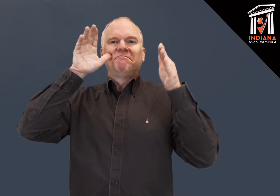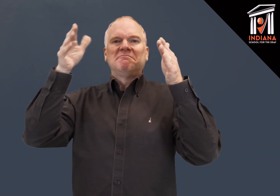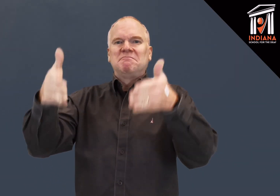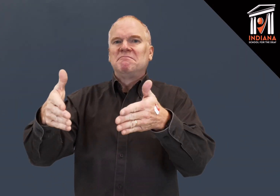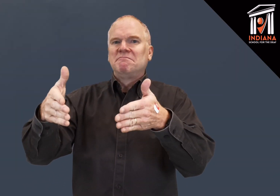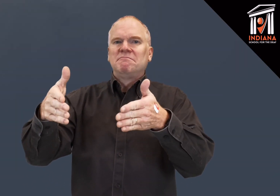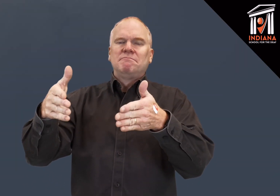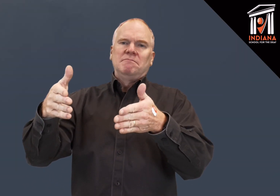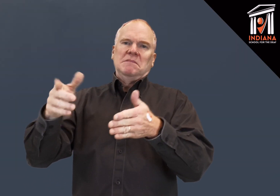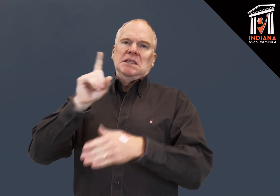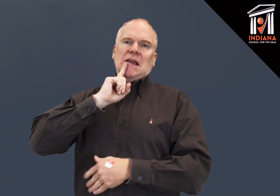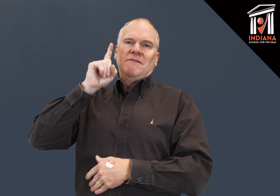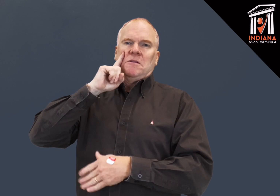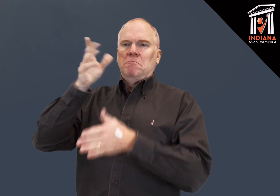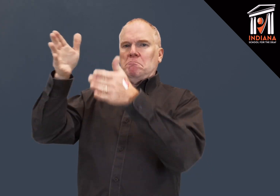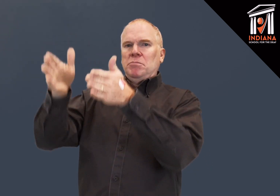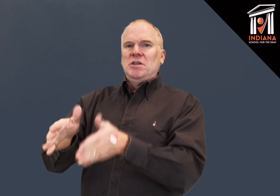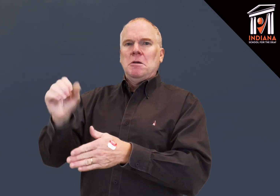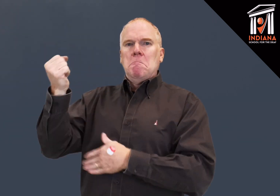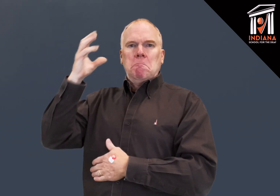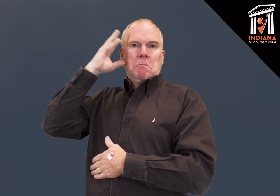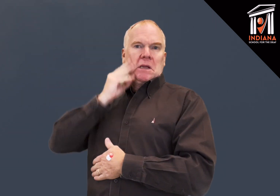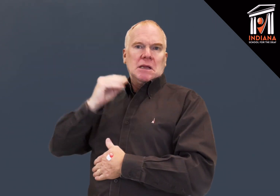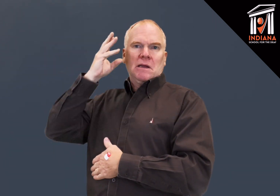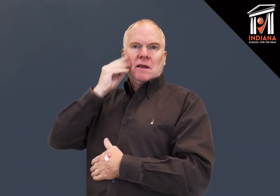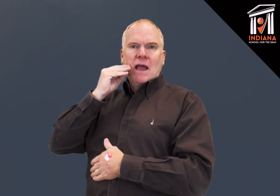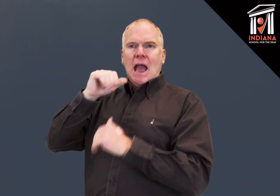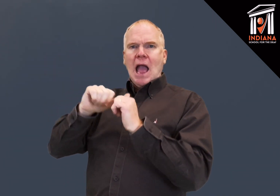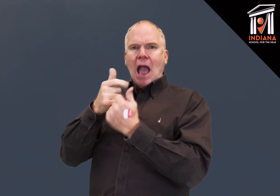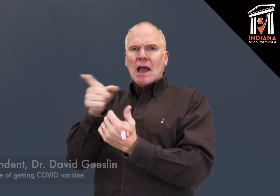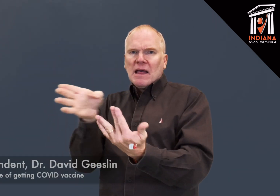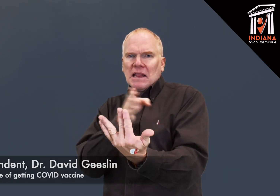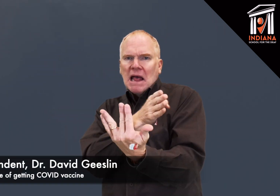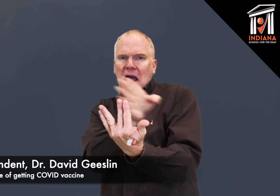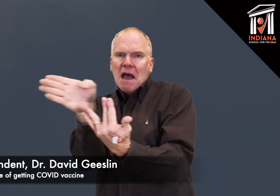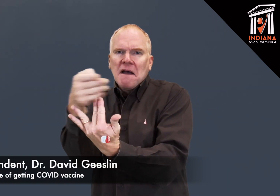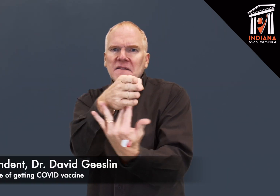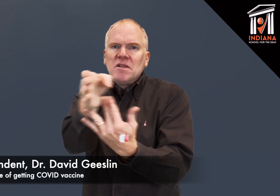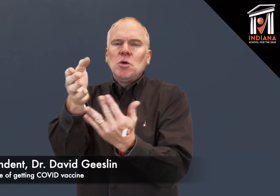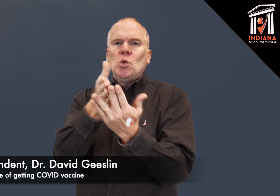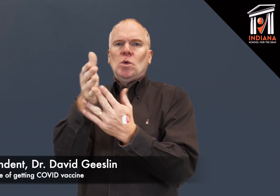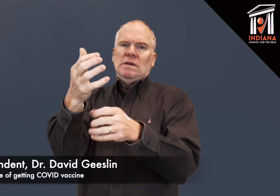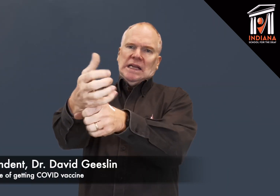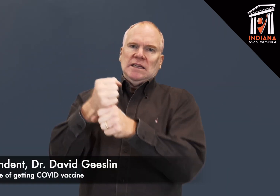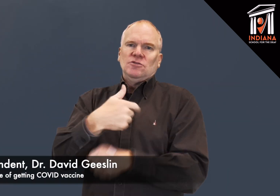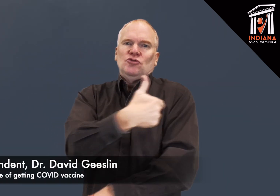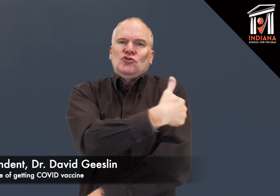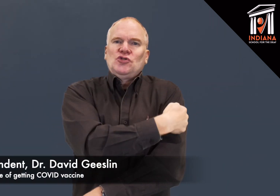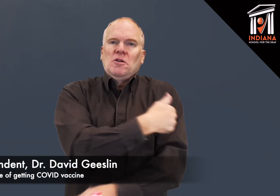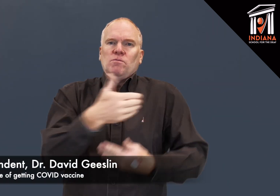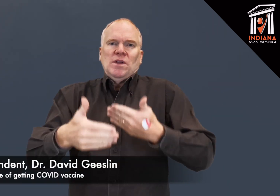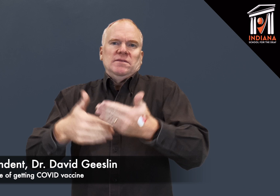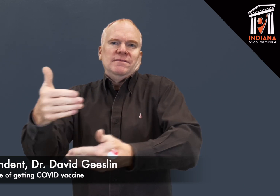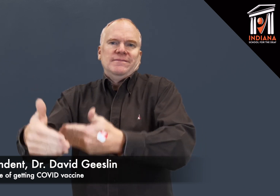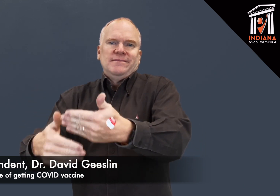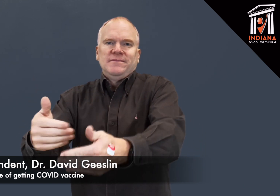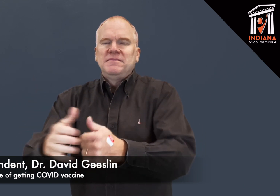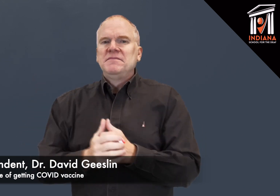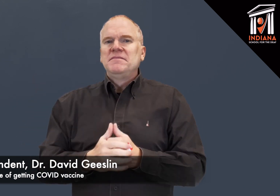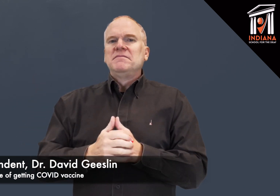Hello. In this video today, I am going to focus on a deaf person's experience navigating